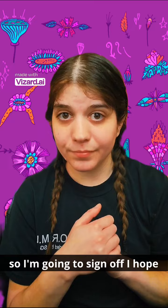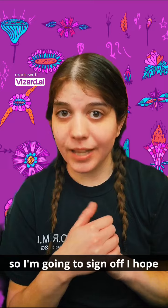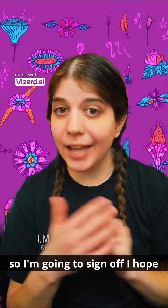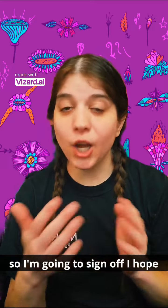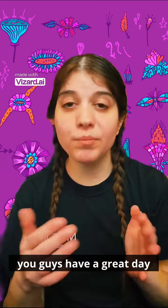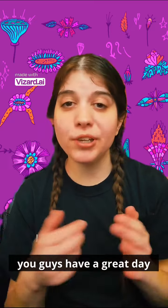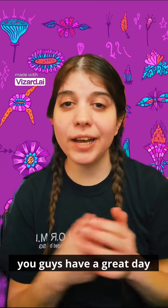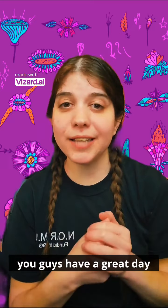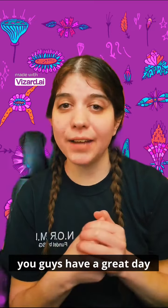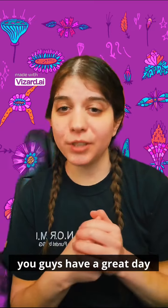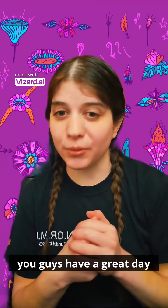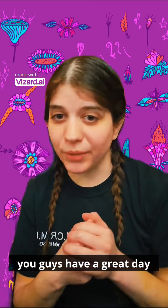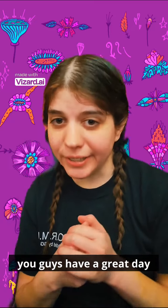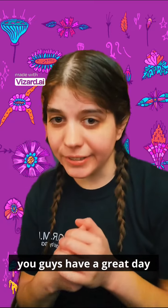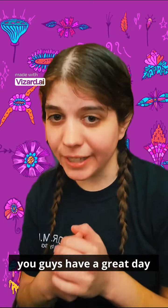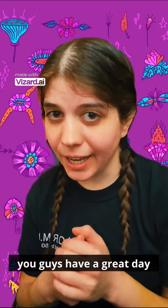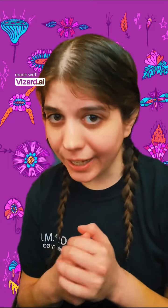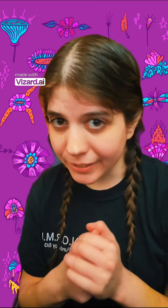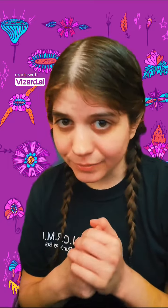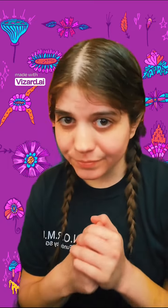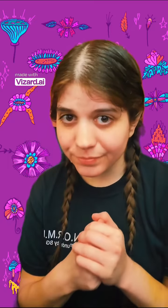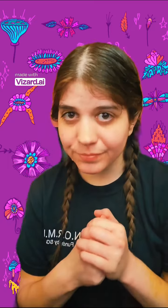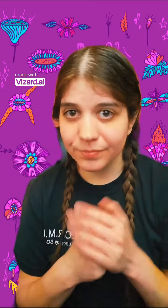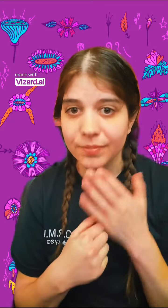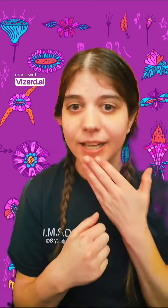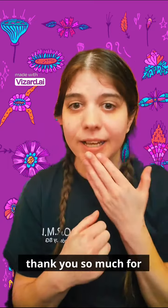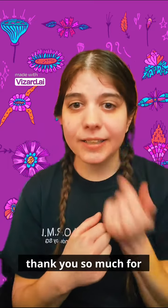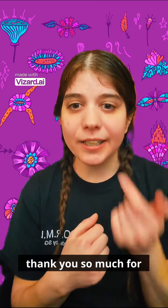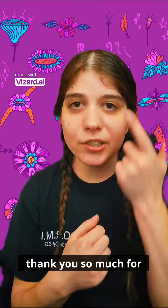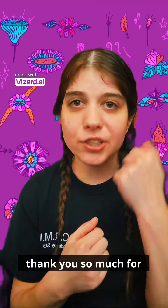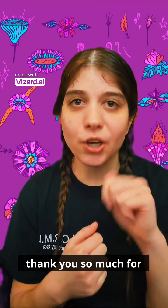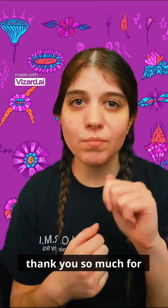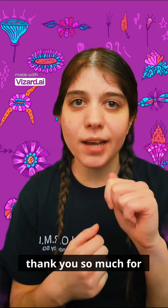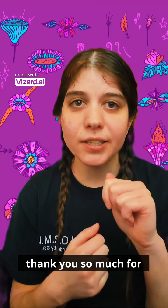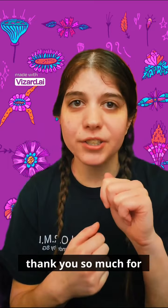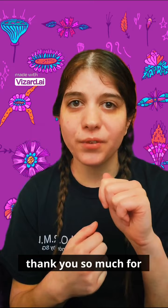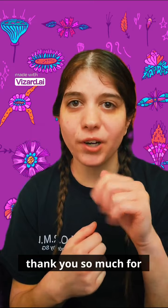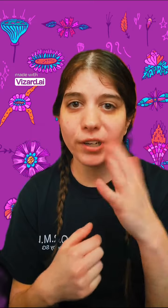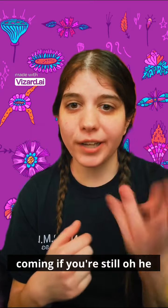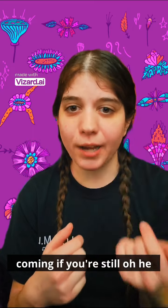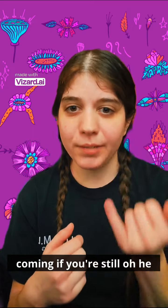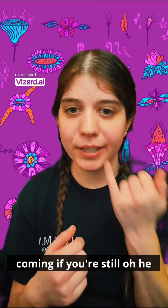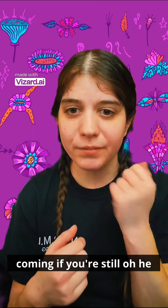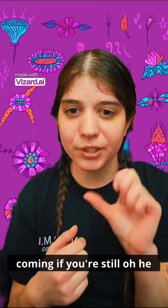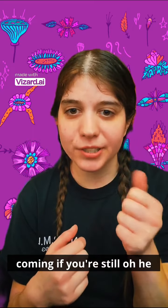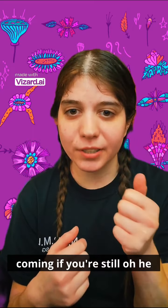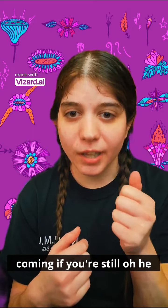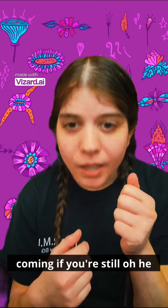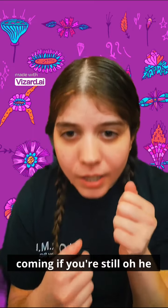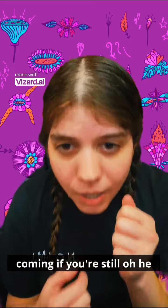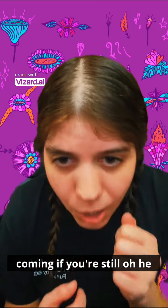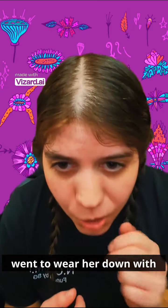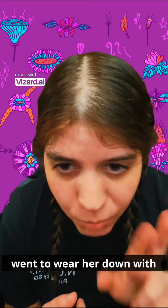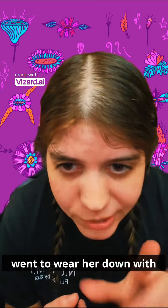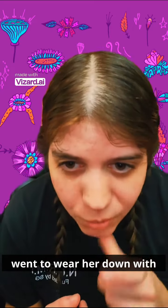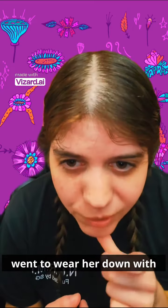I hope you guys have a great day. Thank you so much for coming. If you're still, oh, who went to